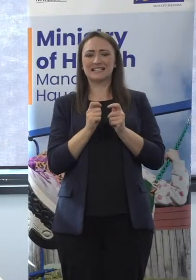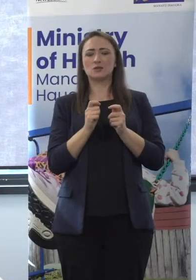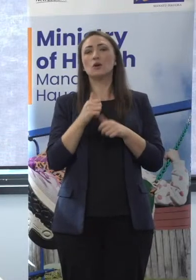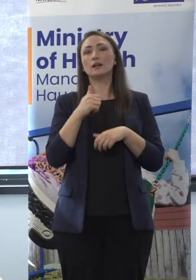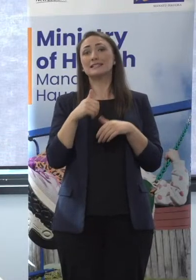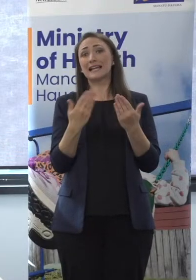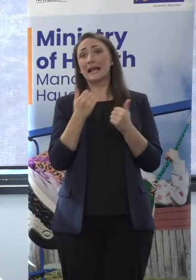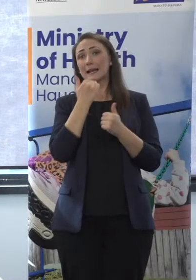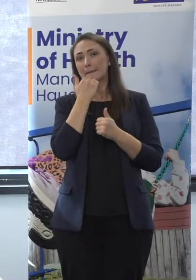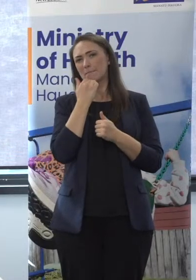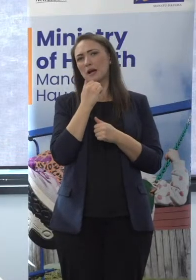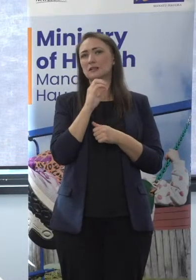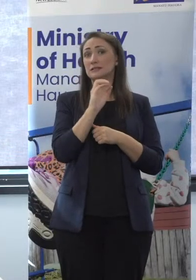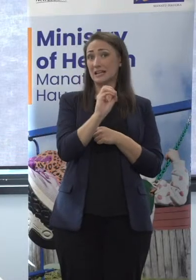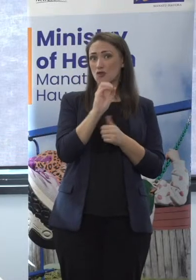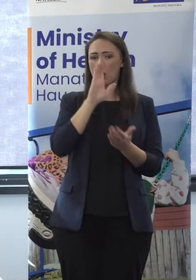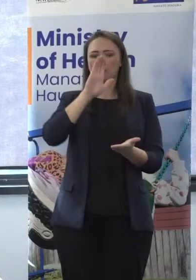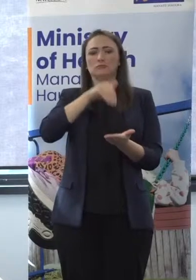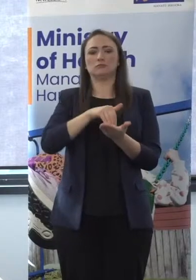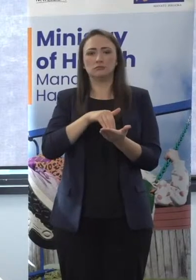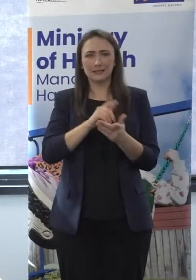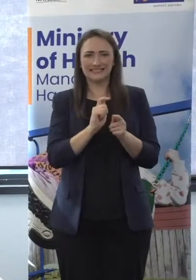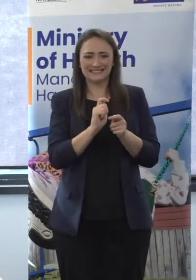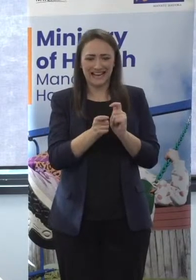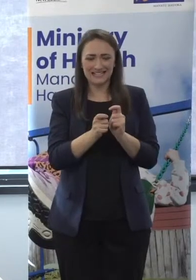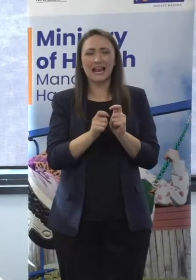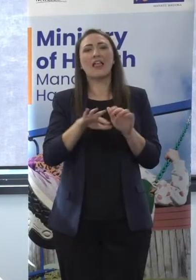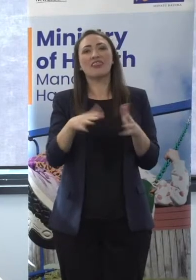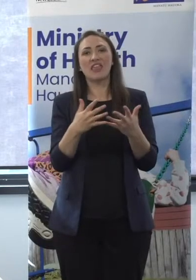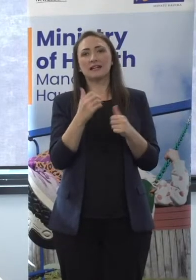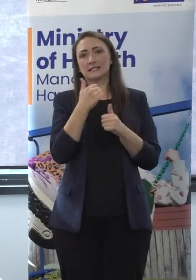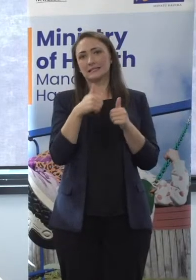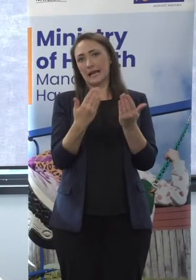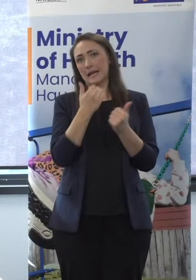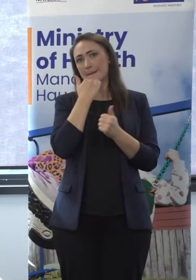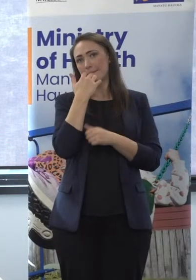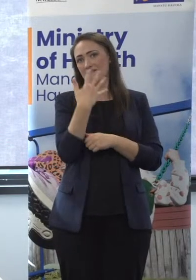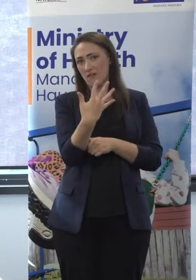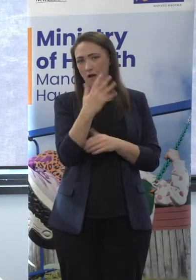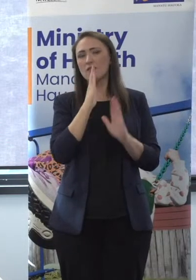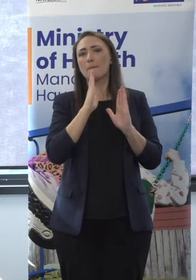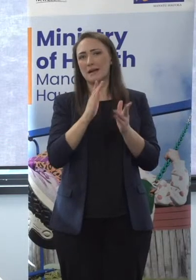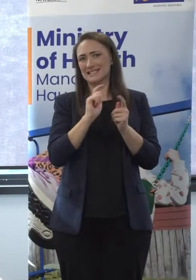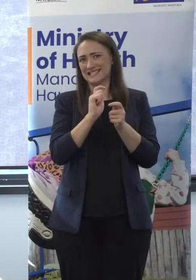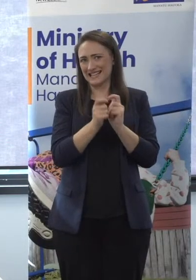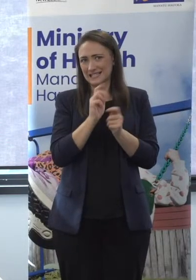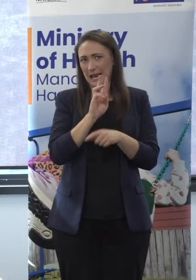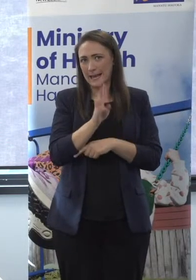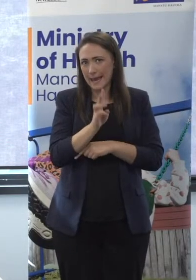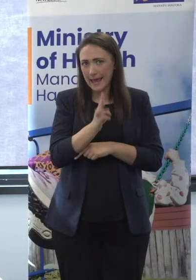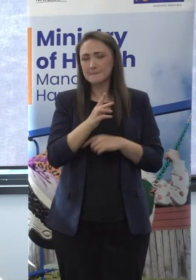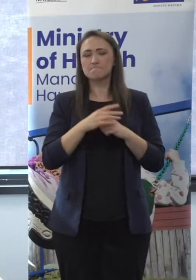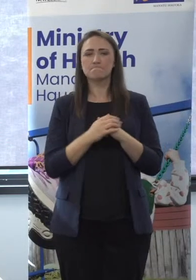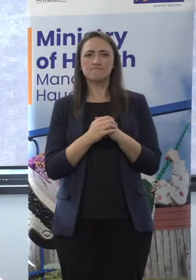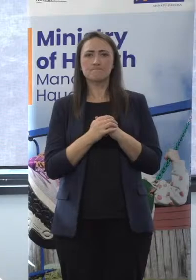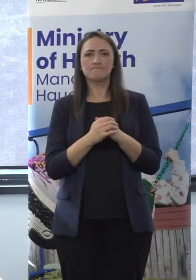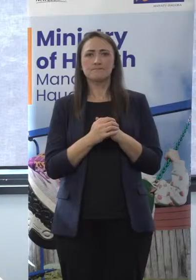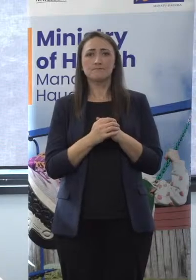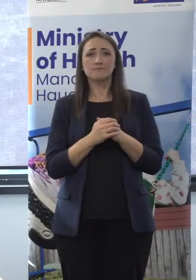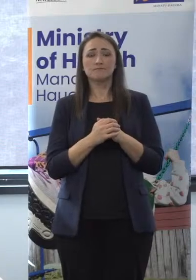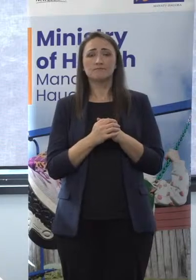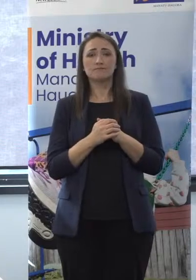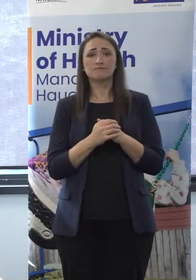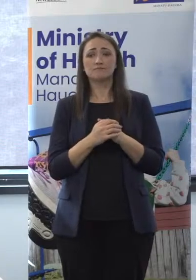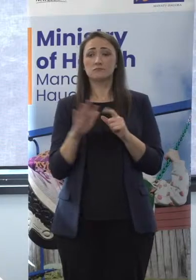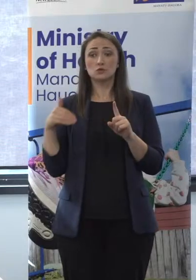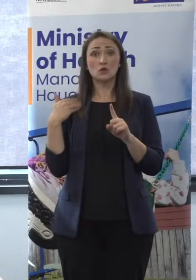after they arrive. While this is reliant on self-reporting, the numbers are encouraging. For example, of the 37,000 people who